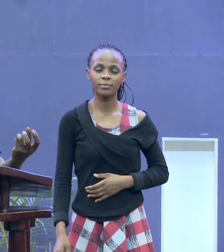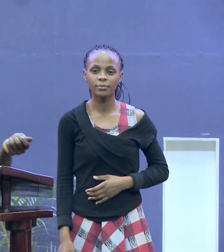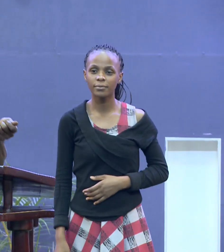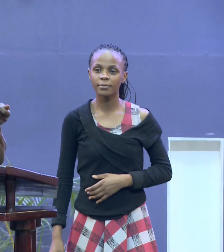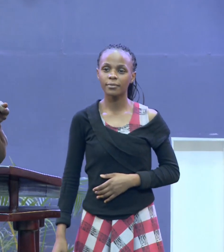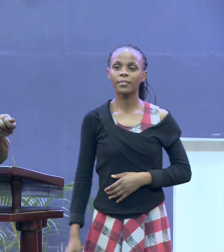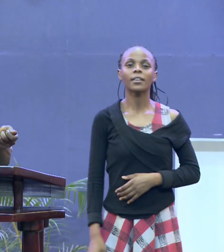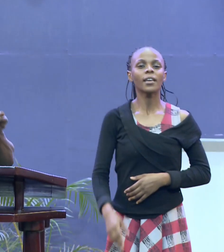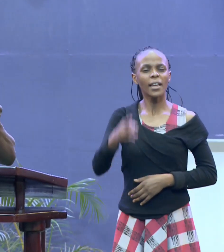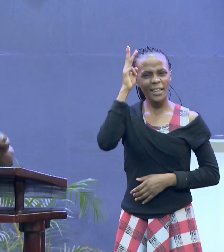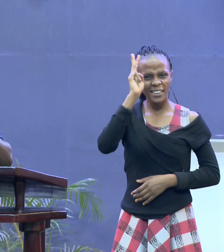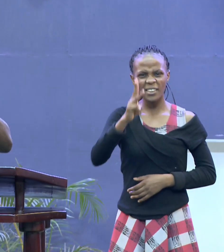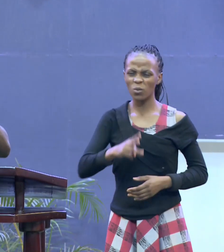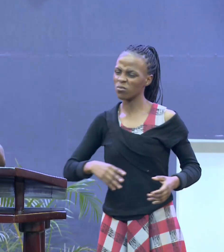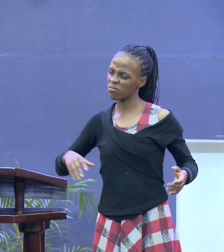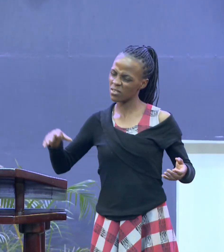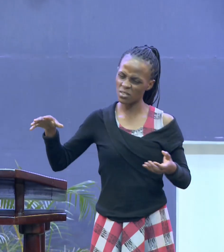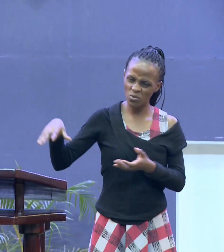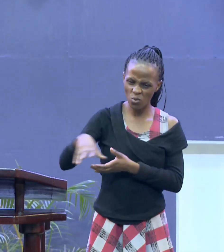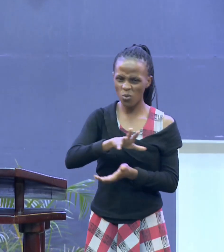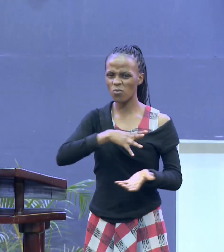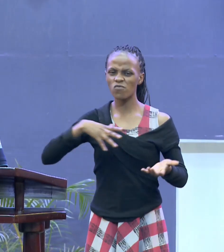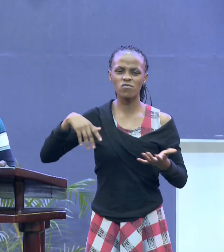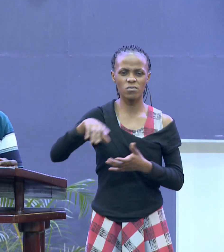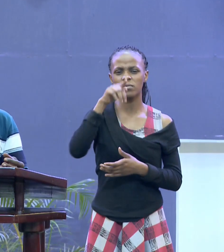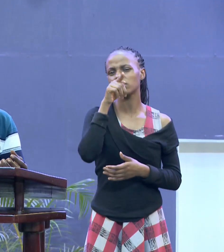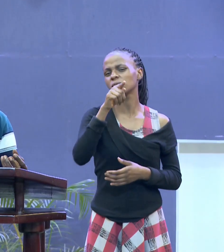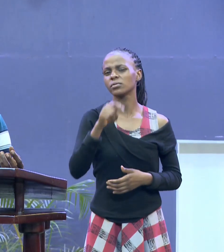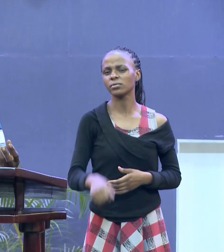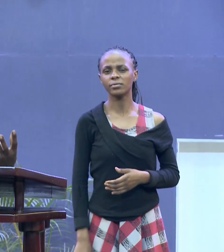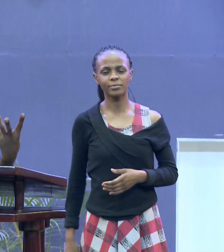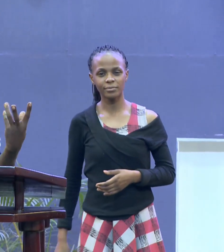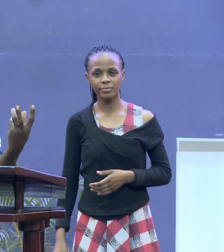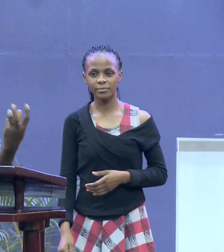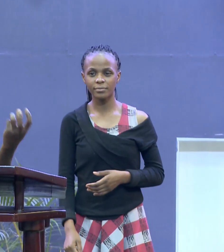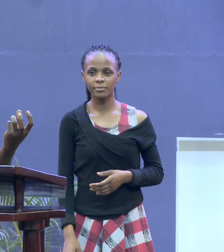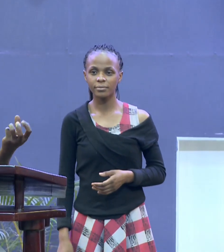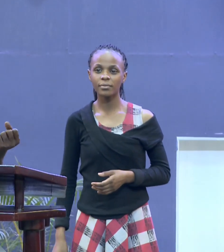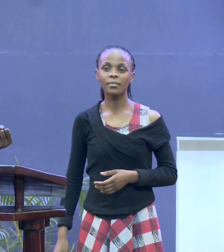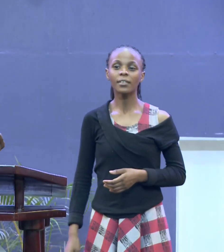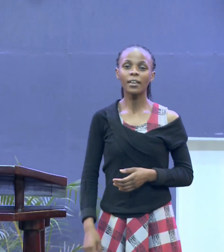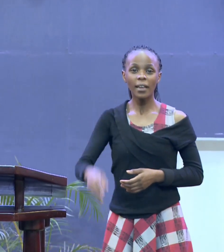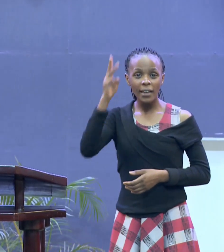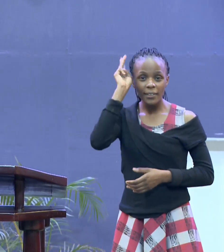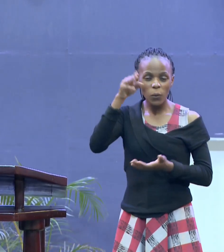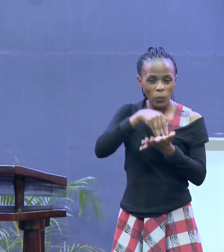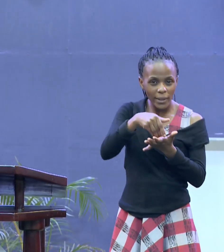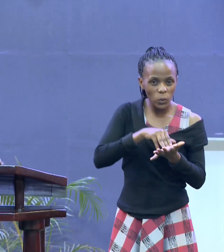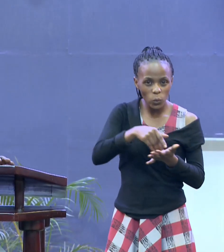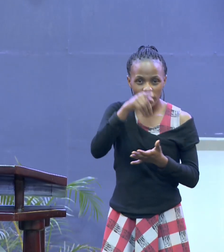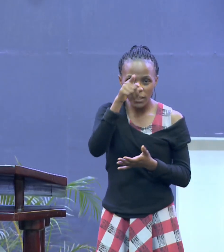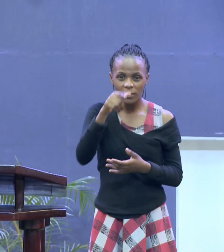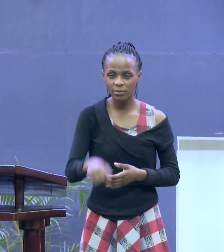will disorganize you. Bajja ku disorganizinga. They come to weaken you.